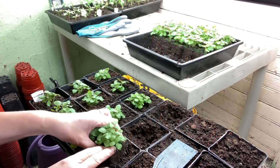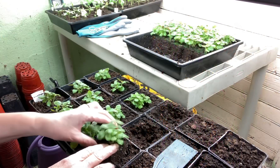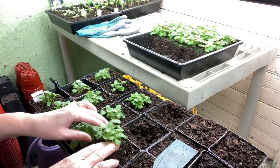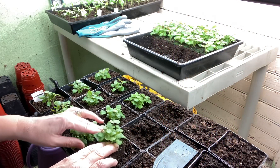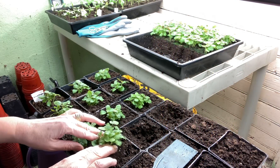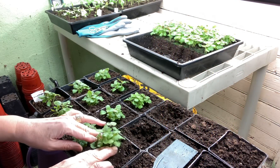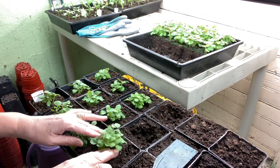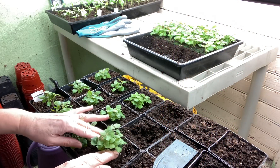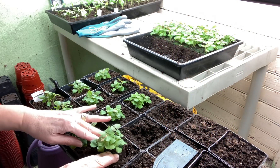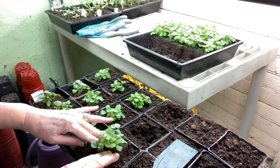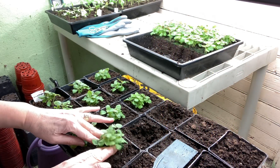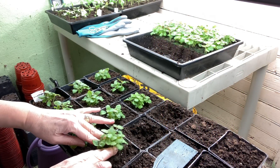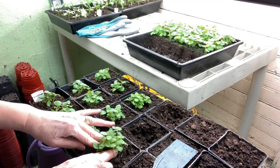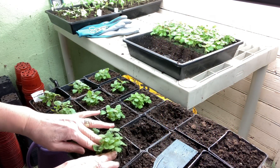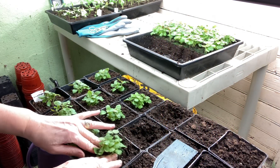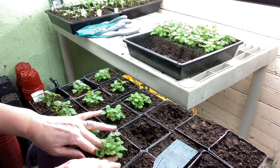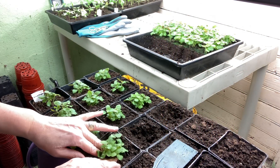just perfect.